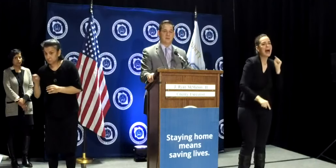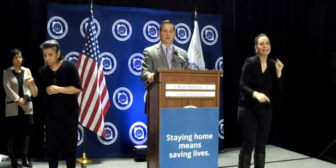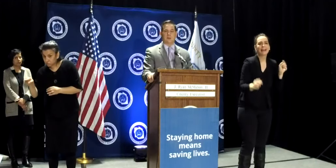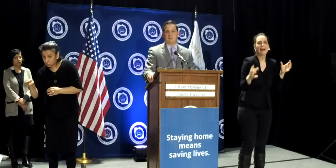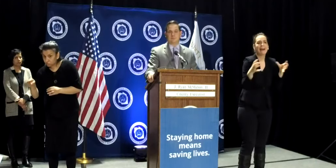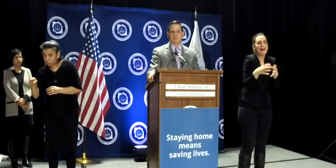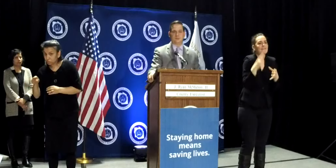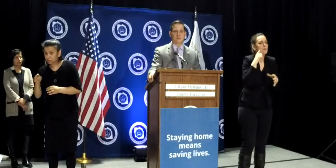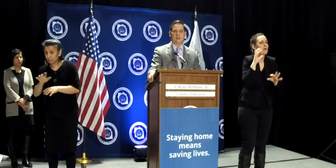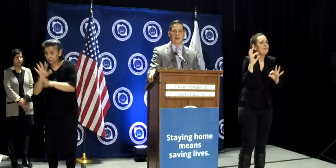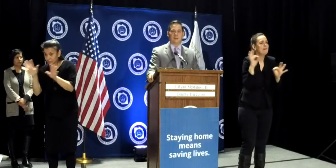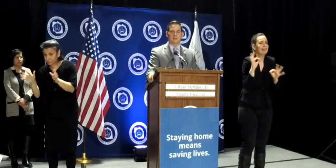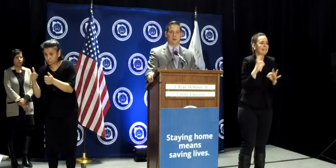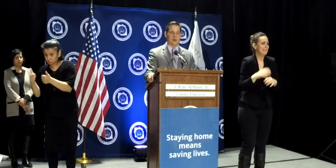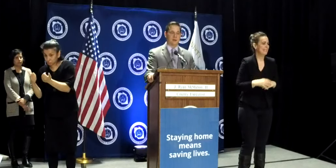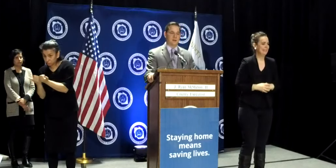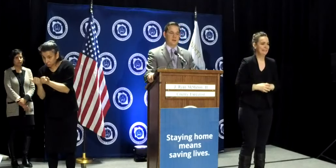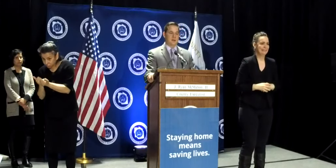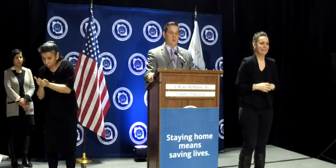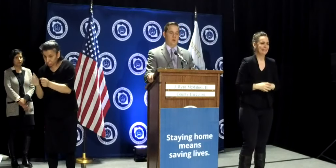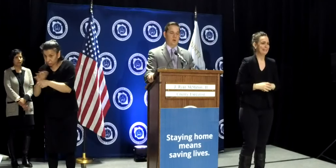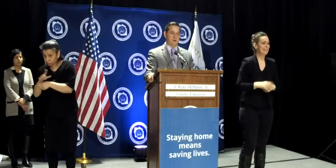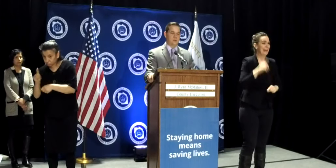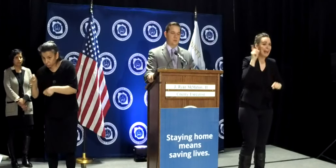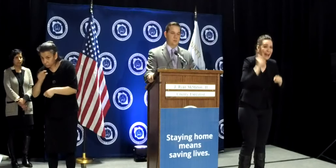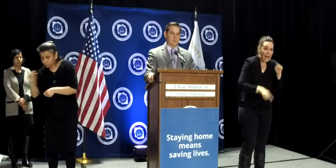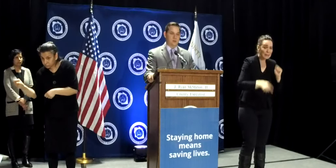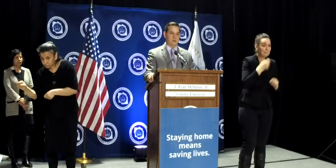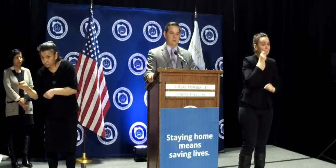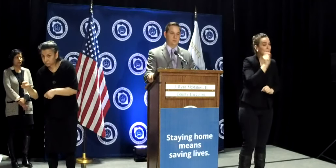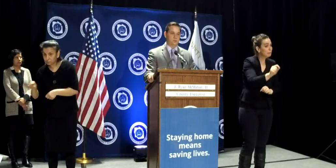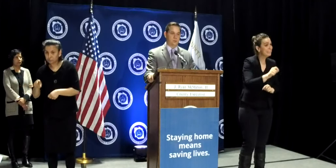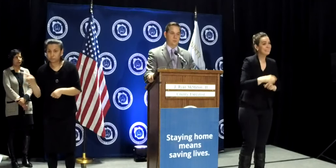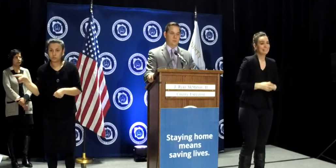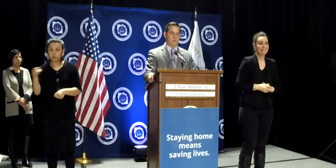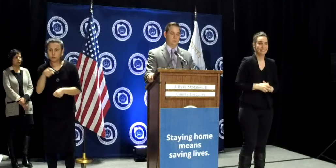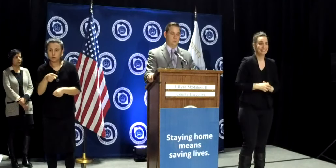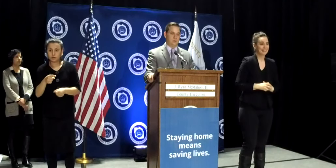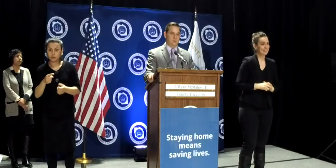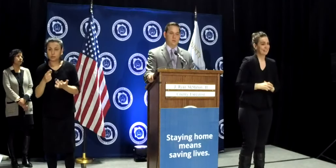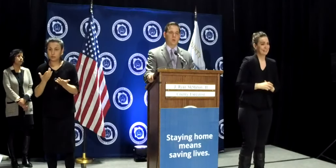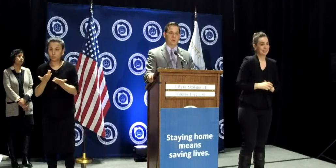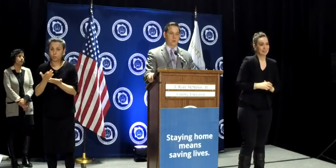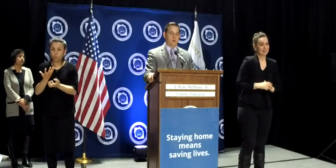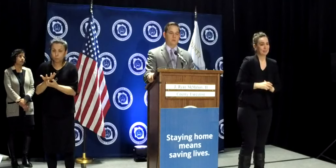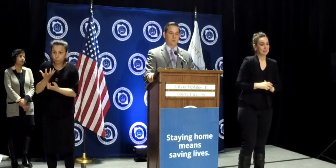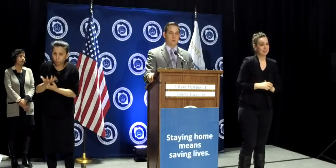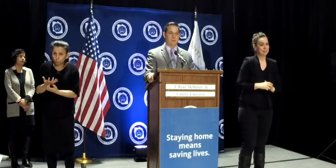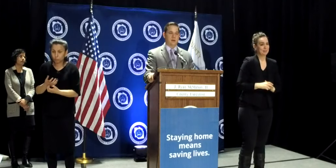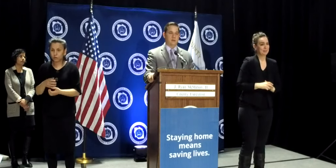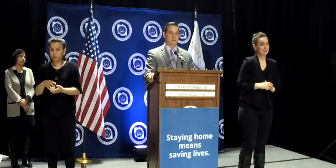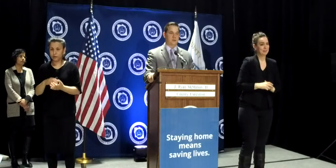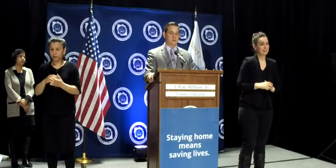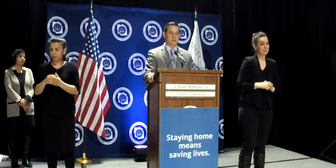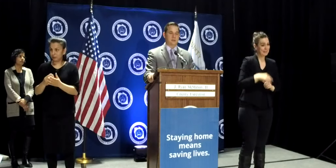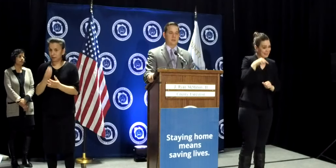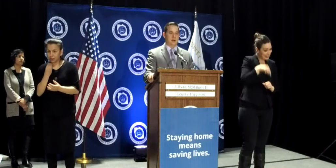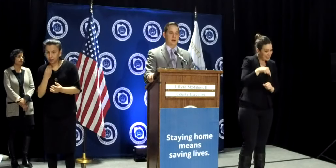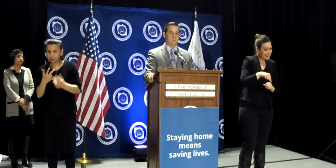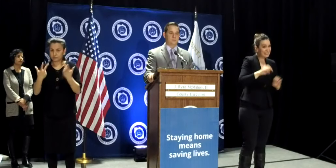you can't do it. You just can't. We're going into this is Holy Week for many of